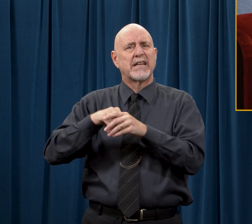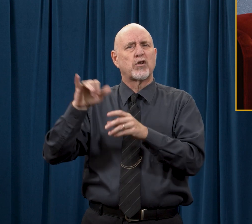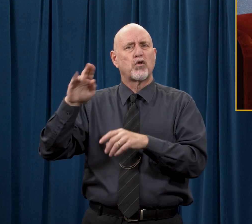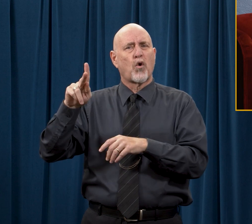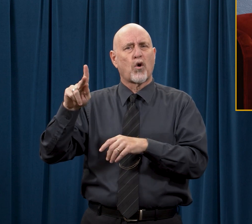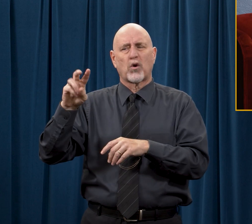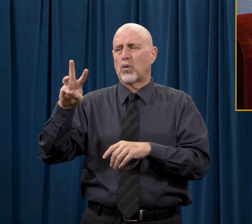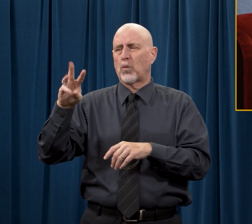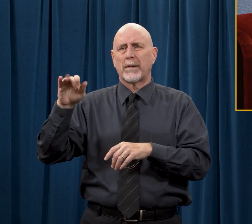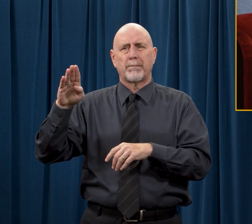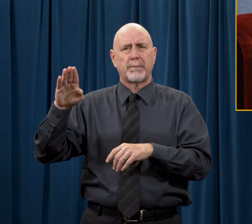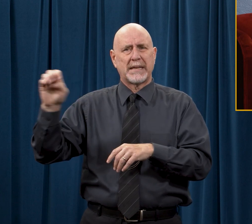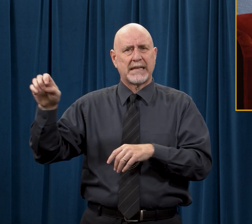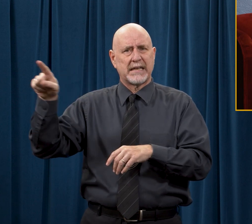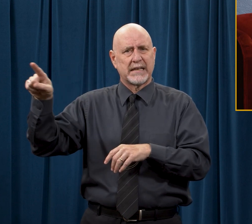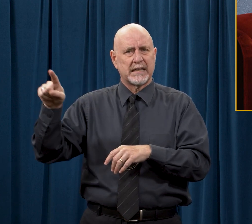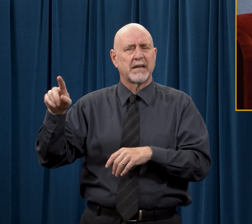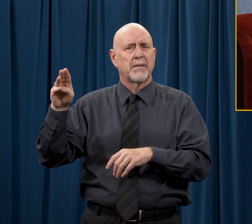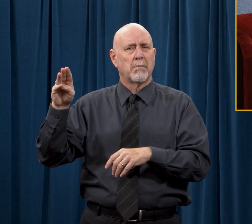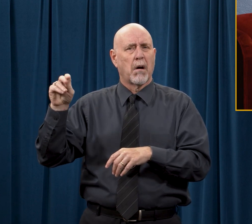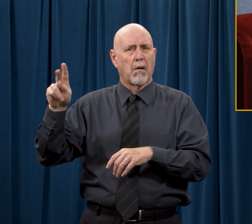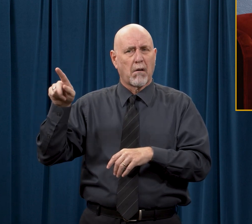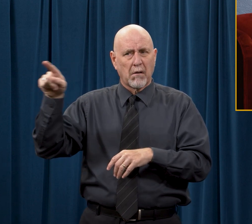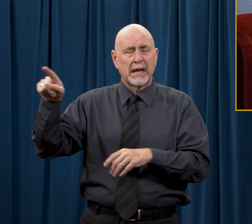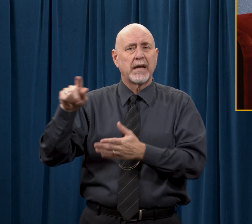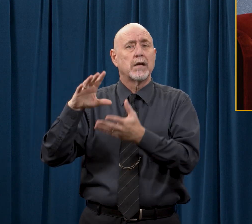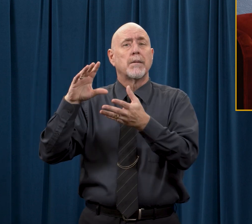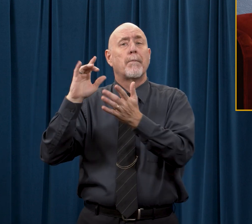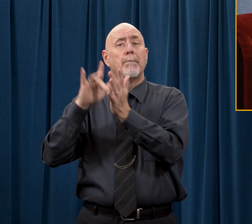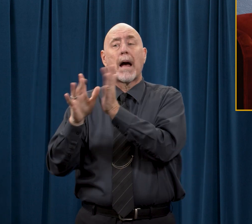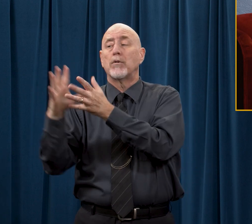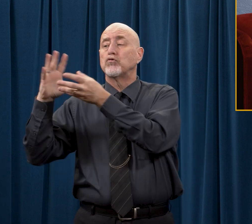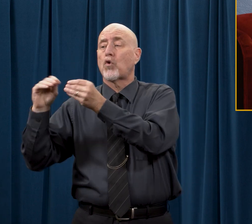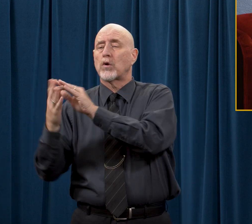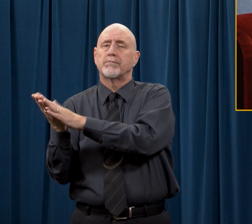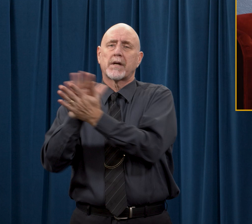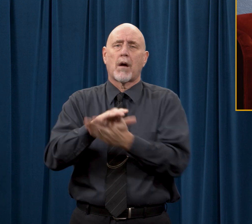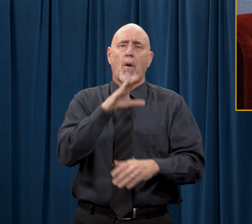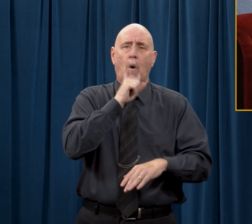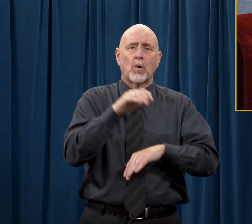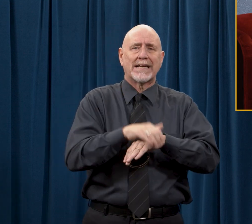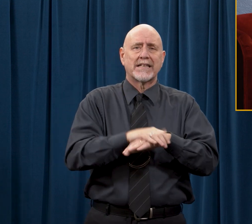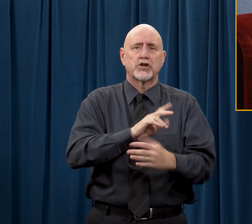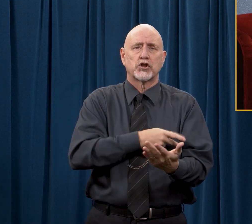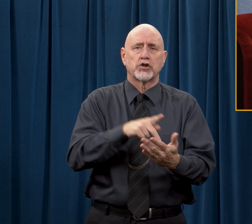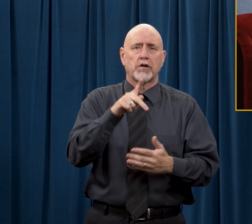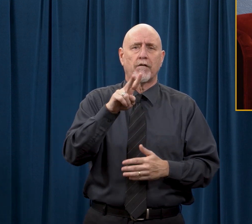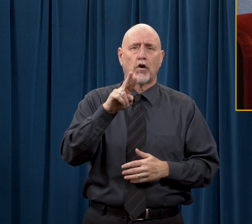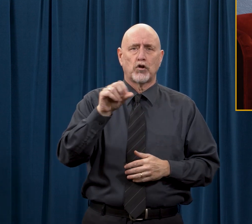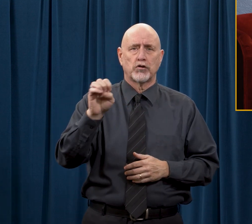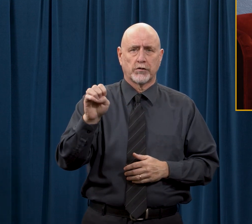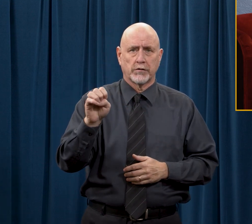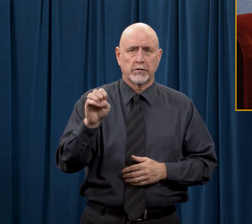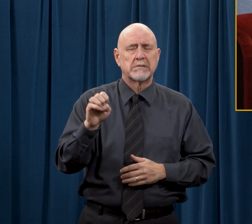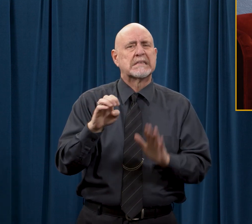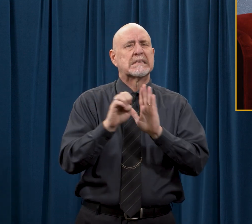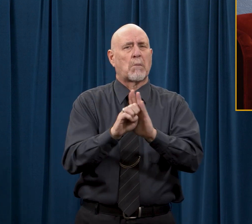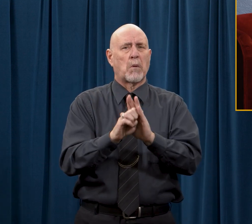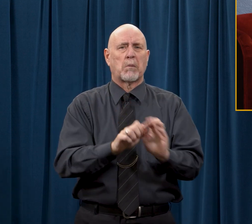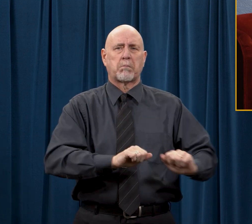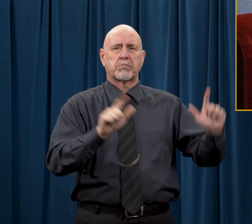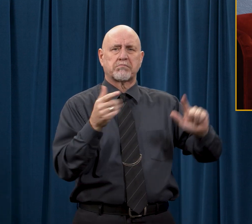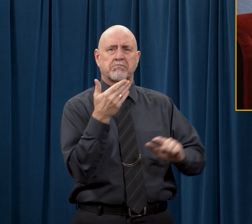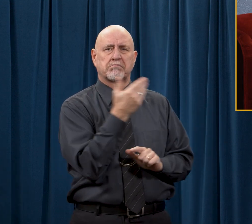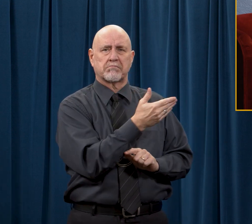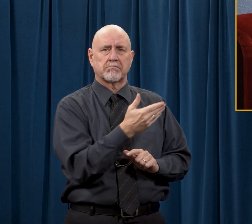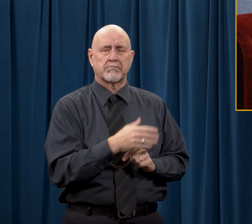Whitby in York. CAEDMON put Bible stories into Old English verse. Here is an